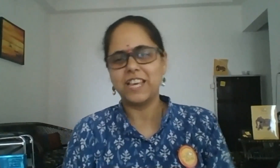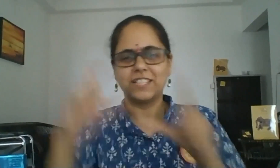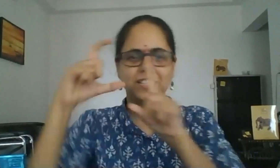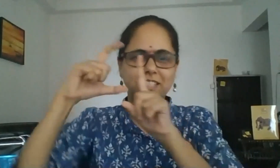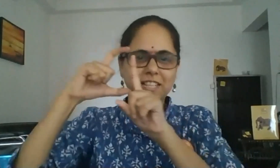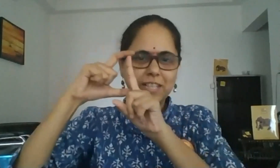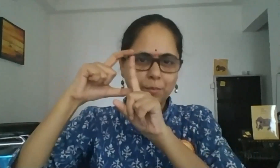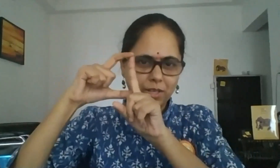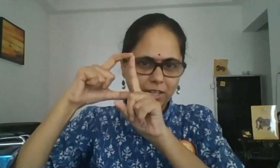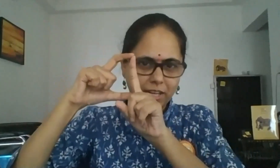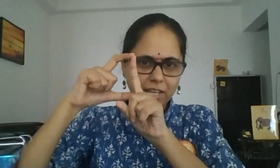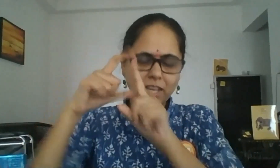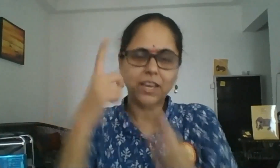Yes, disabled.